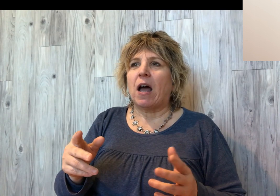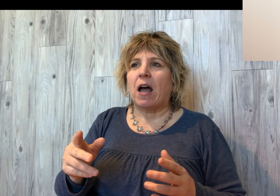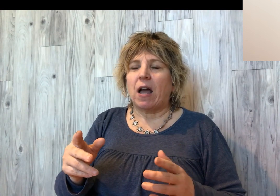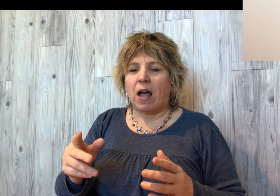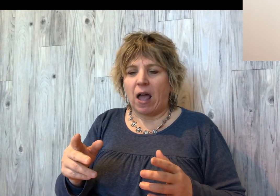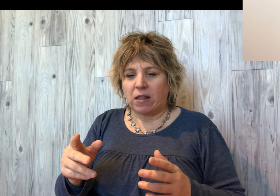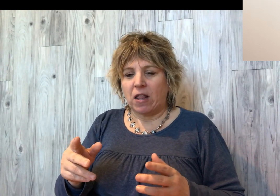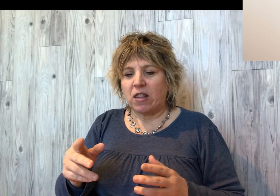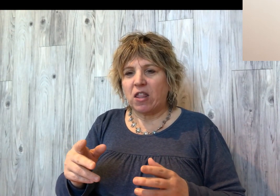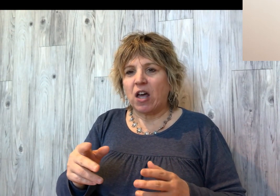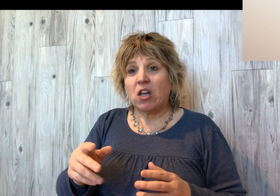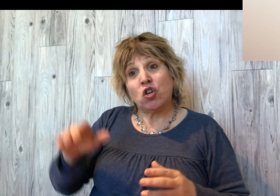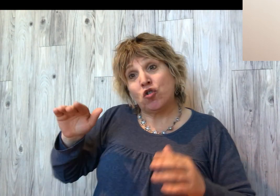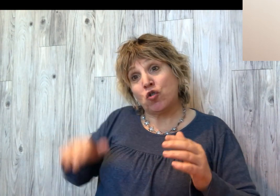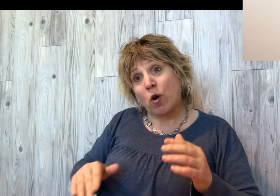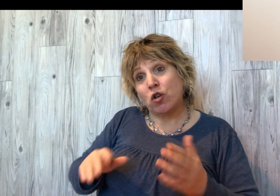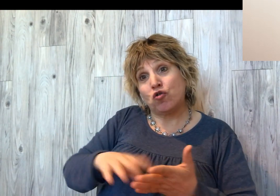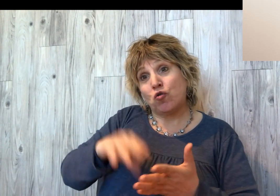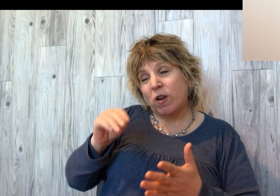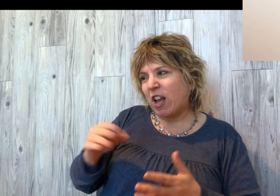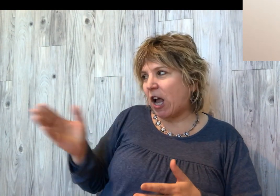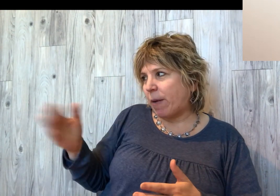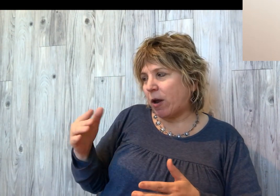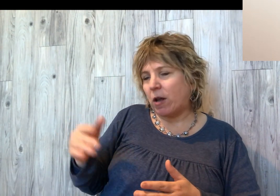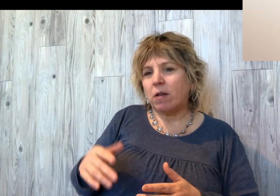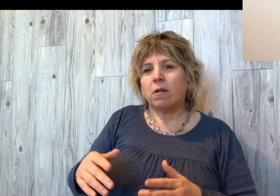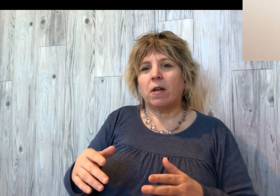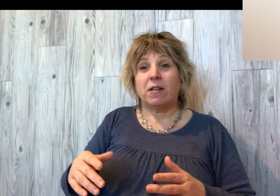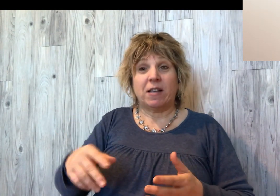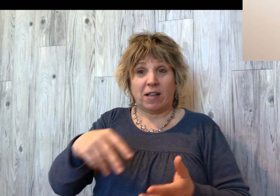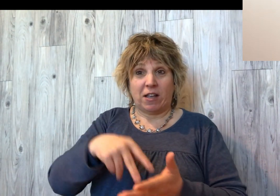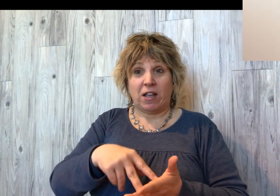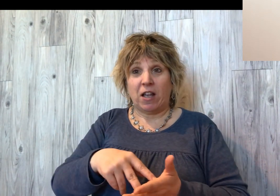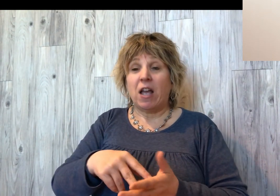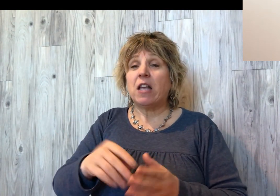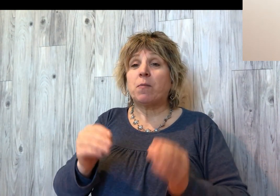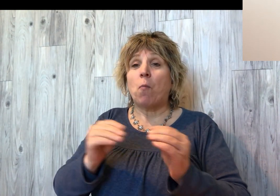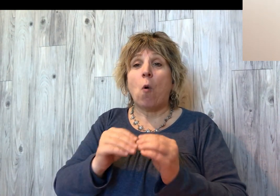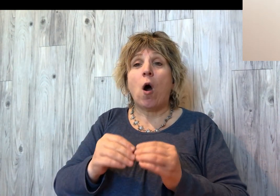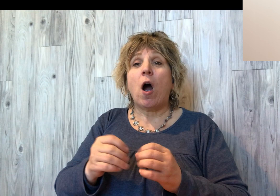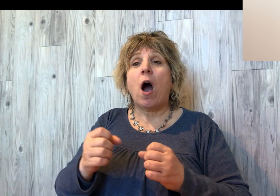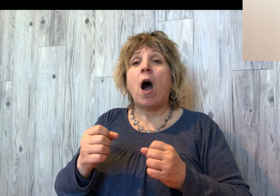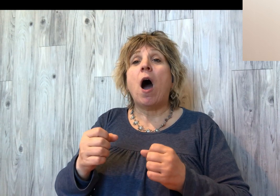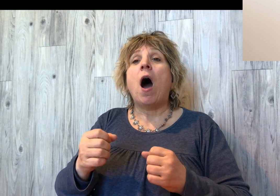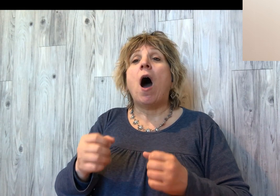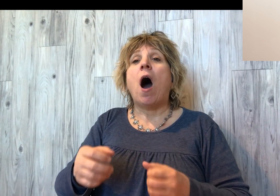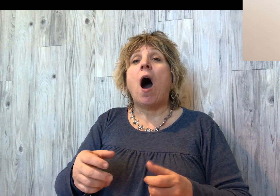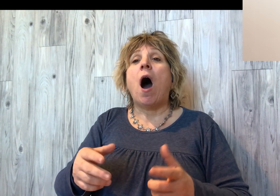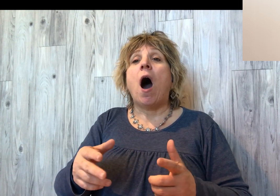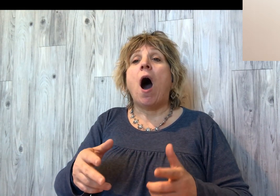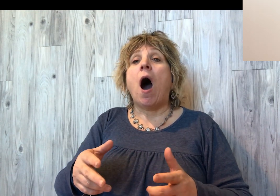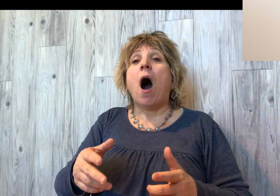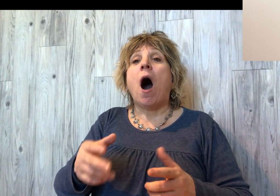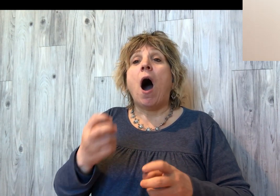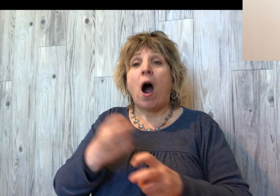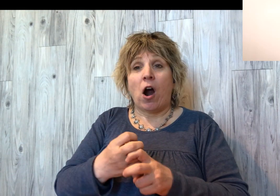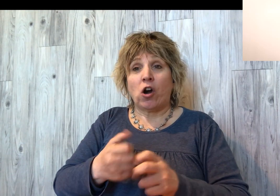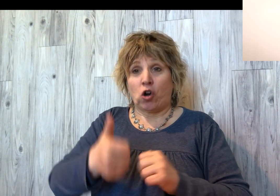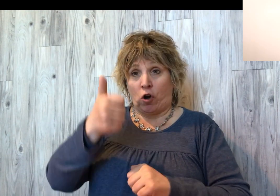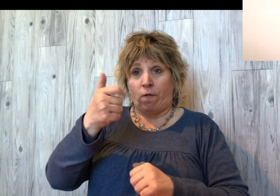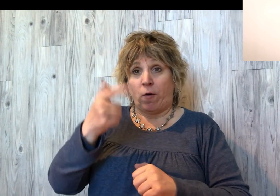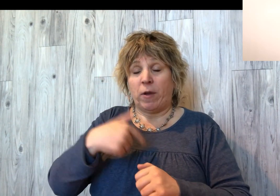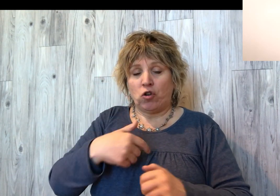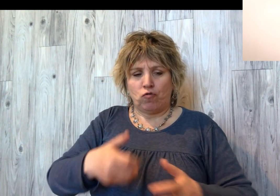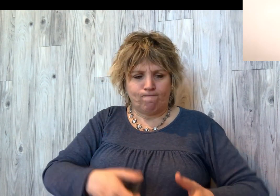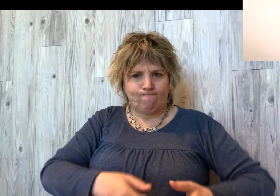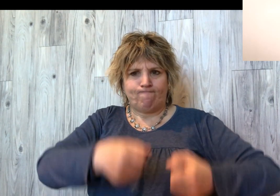the smallest kid in the group. I'd say, come on up here for a second. And so they'd stand there and I'd say, it is harder for me to pull you up to my level on this